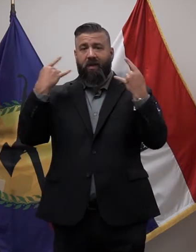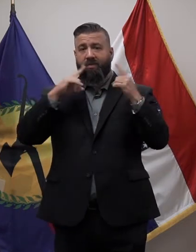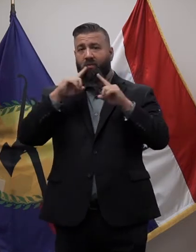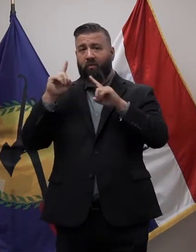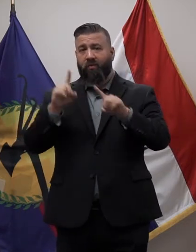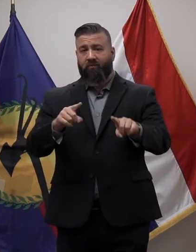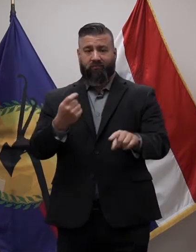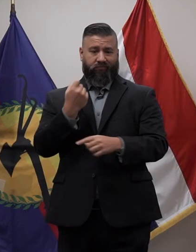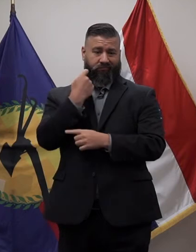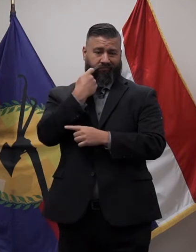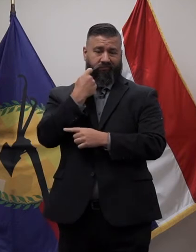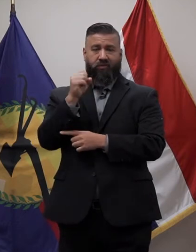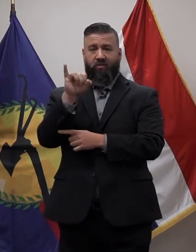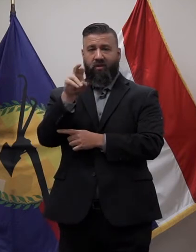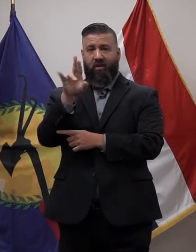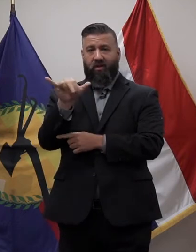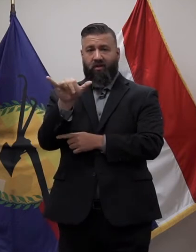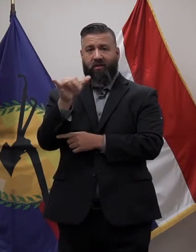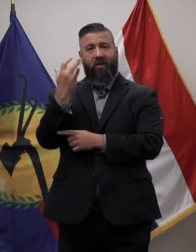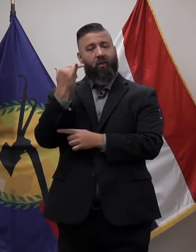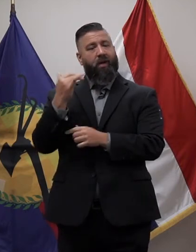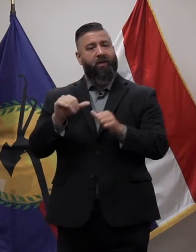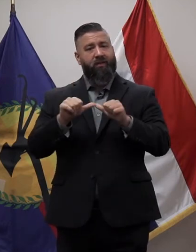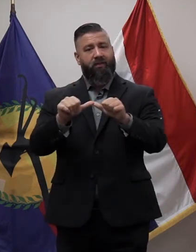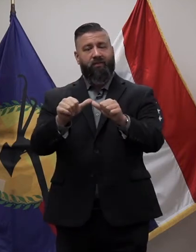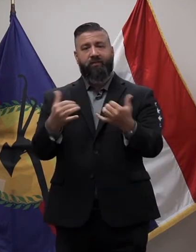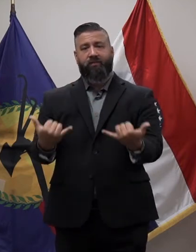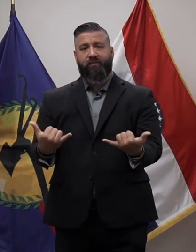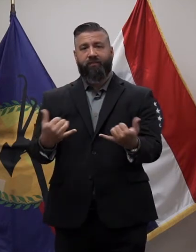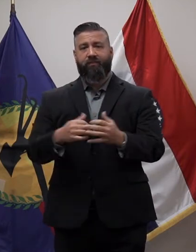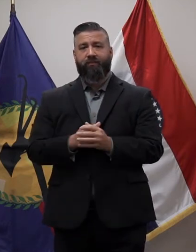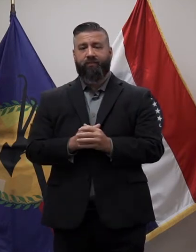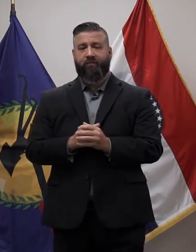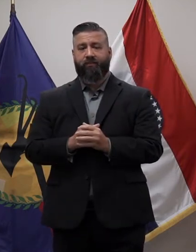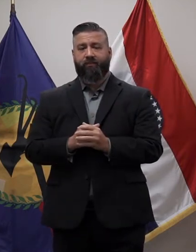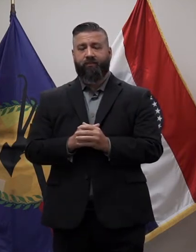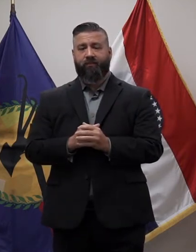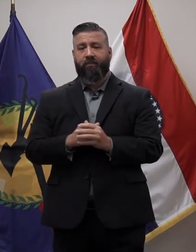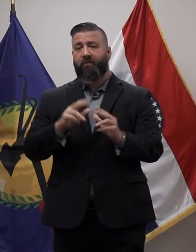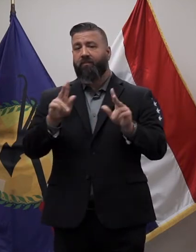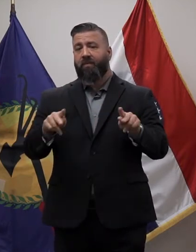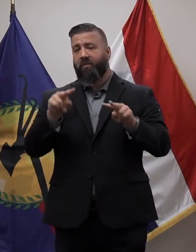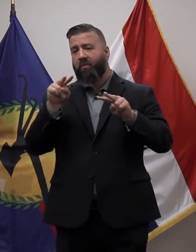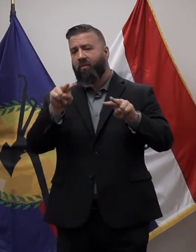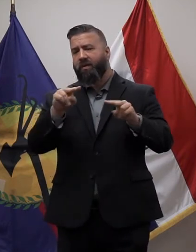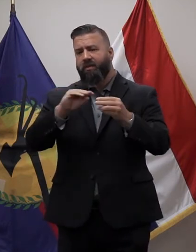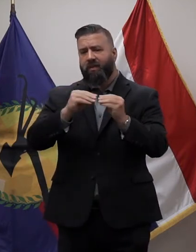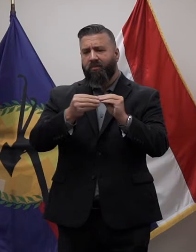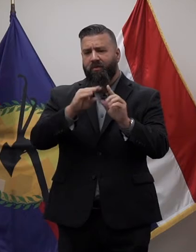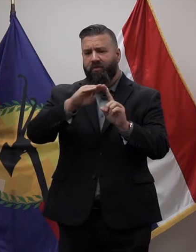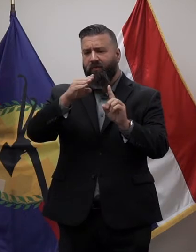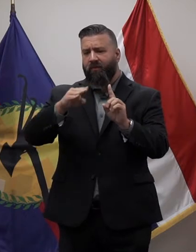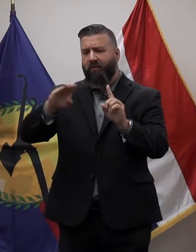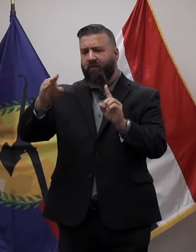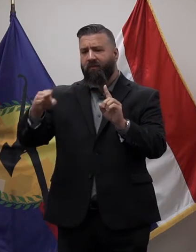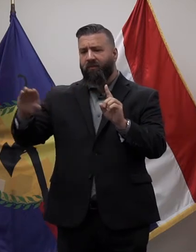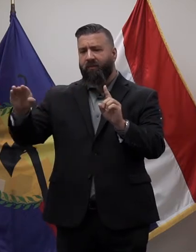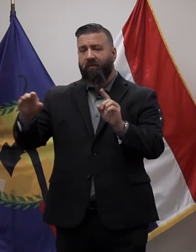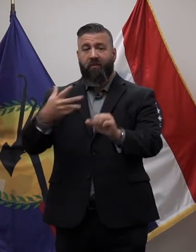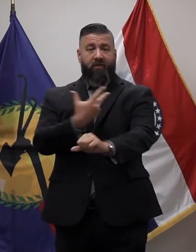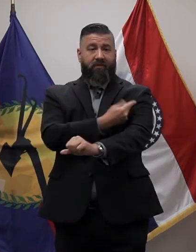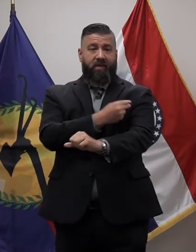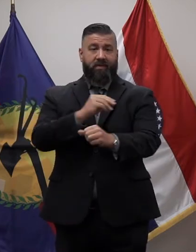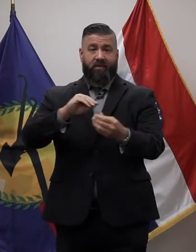why one remains in effect now. For those of you watching the numbers closely, our vaccine rate is going up